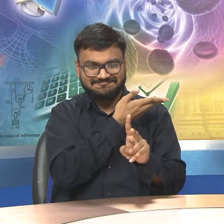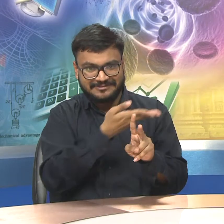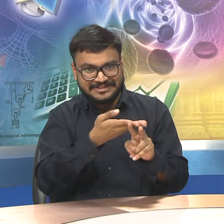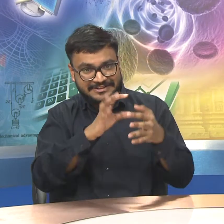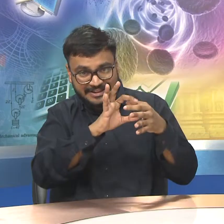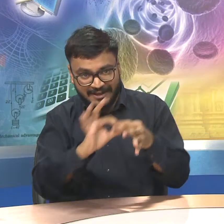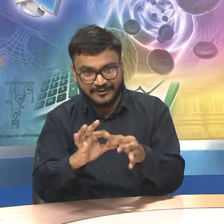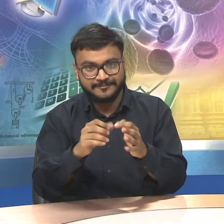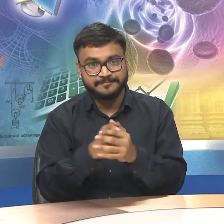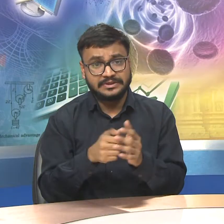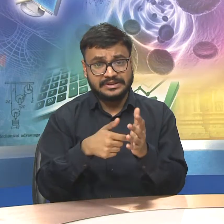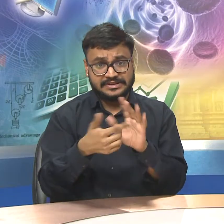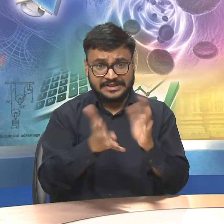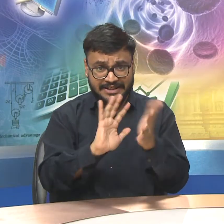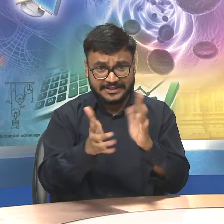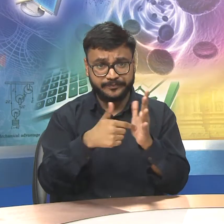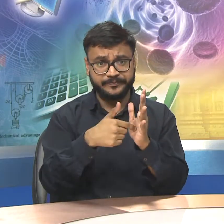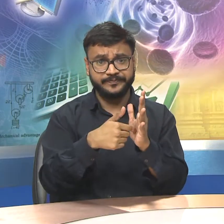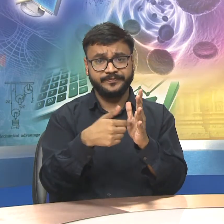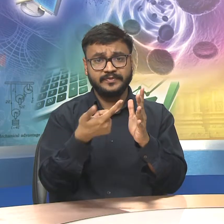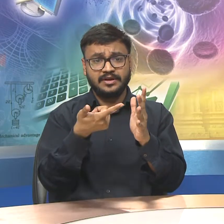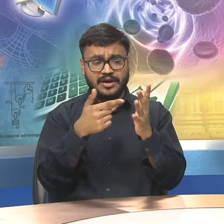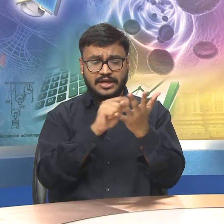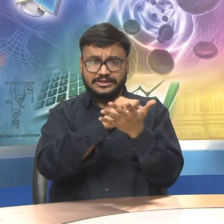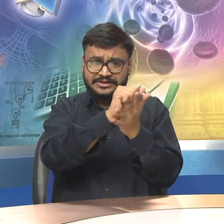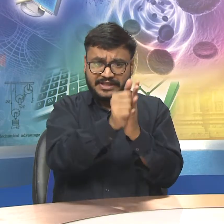Some sign have the same handshake